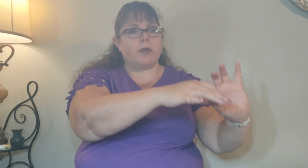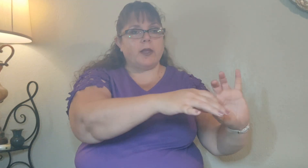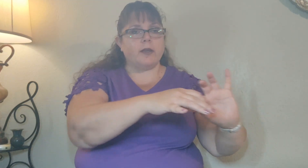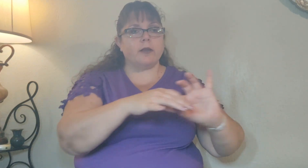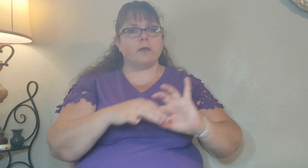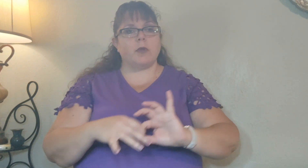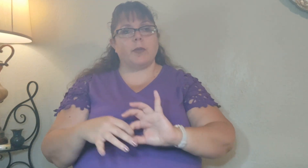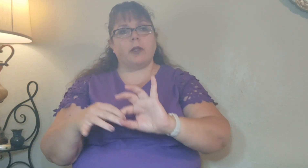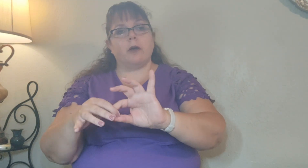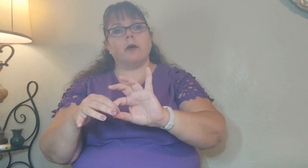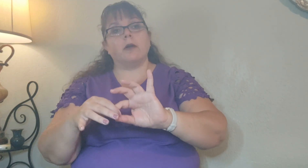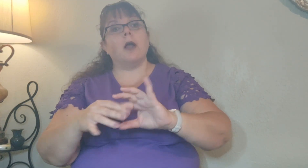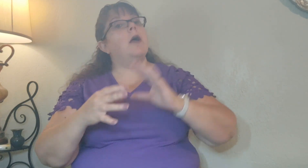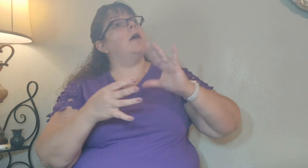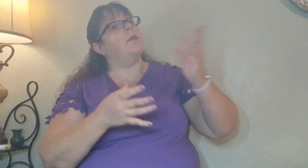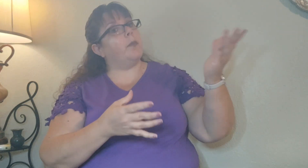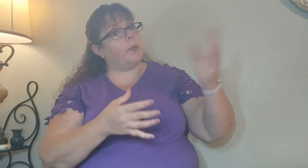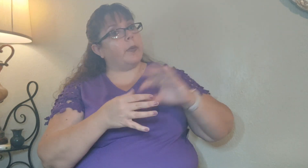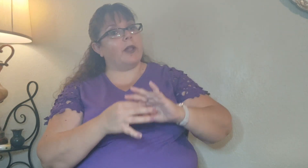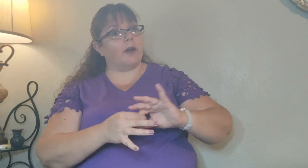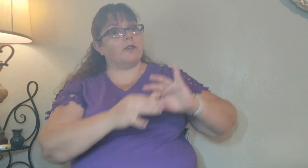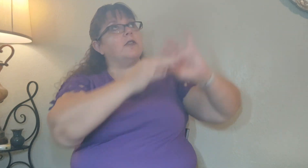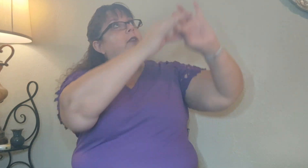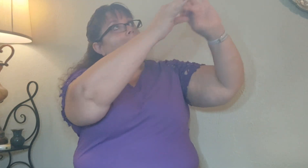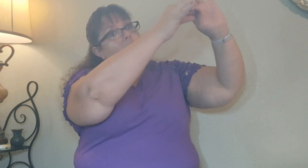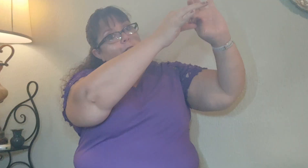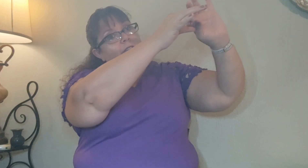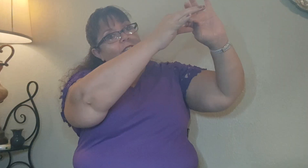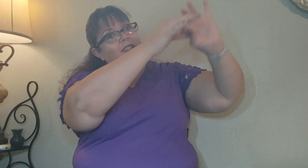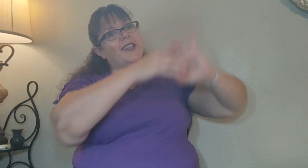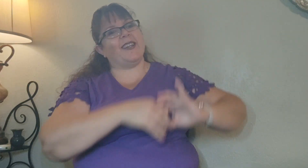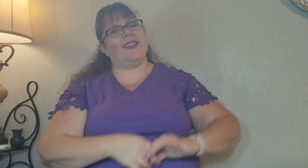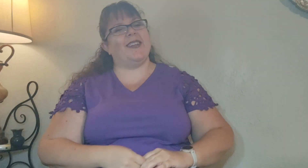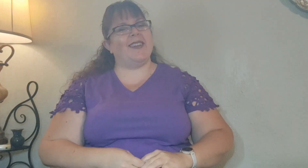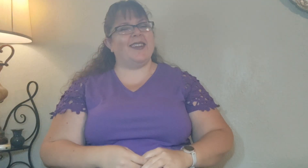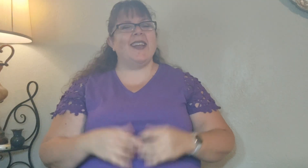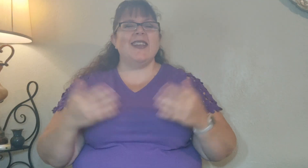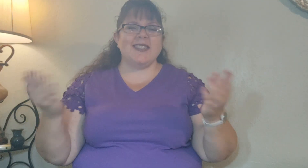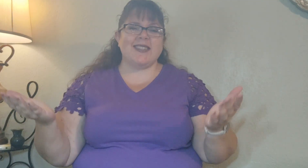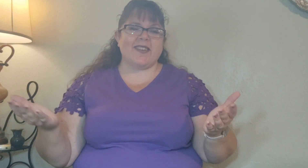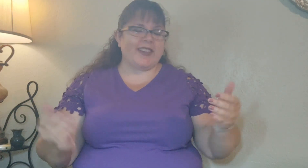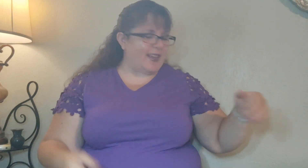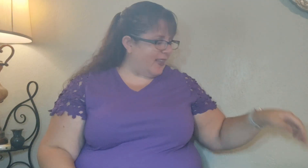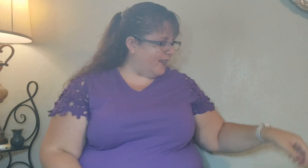with them, you belong to the Lord, stuff like that.